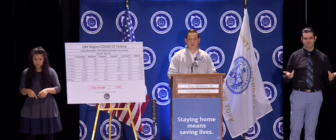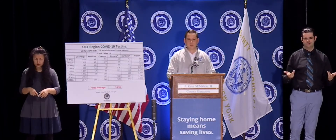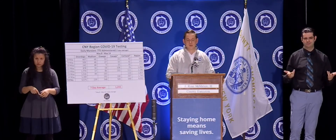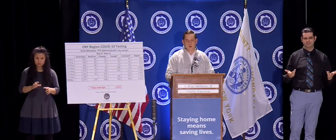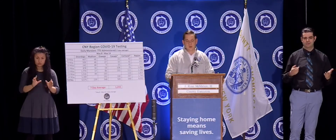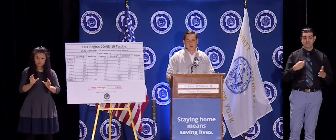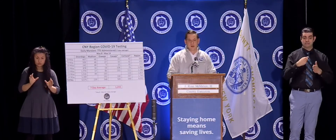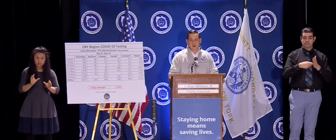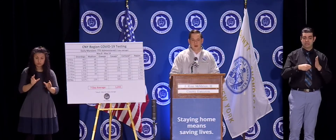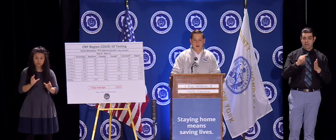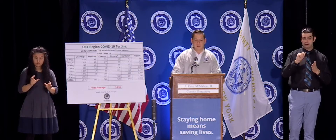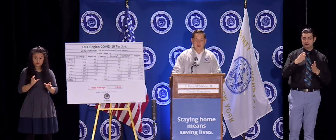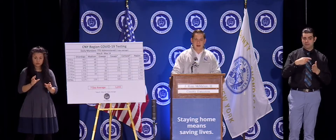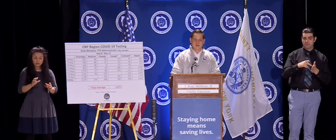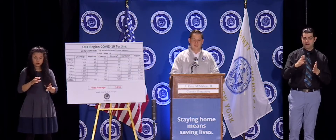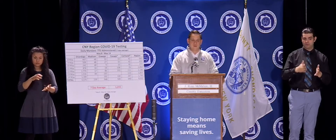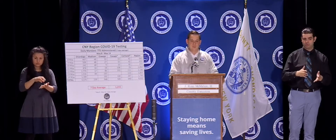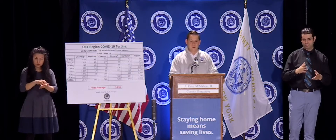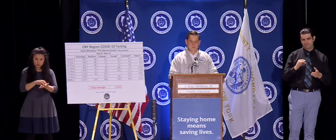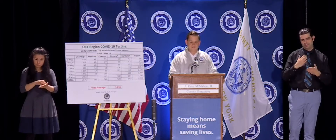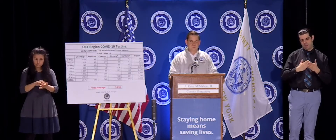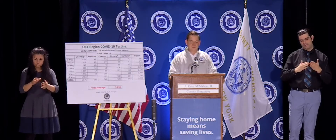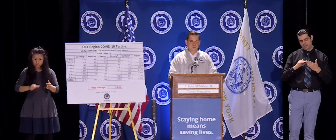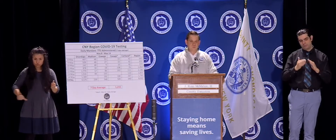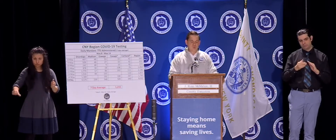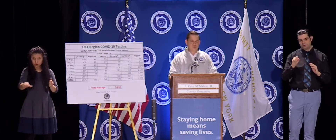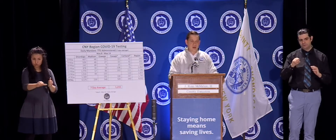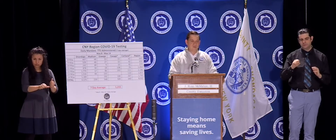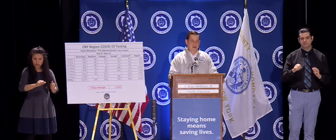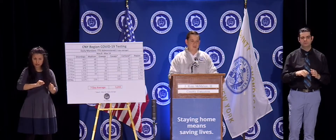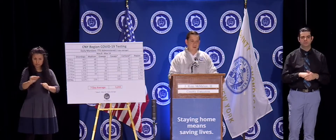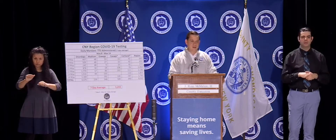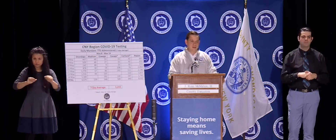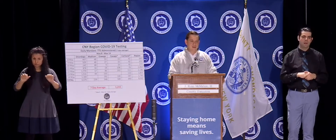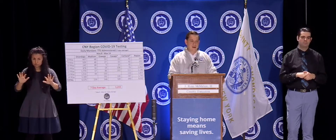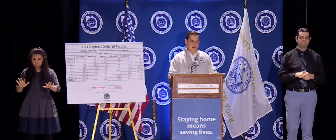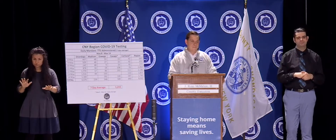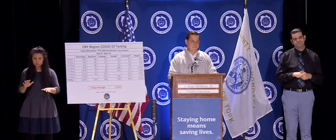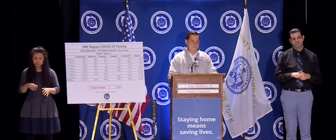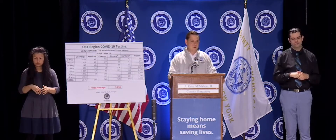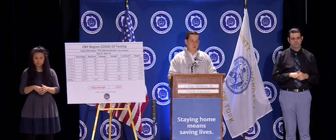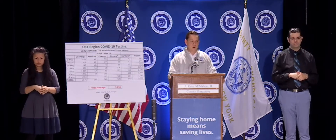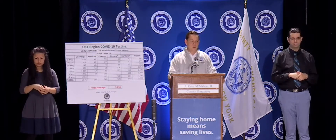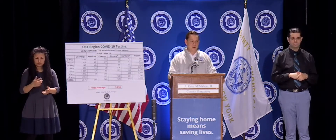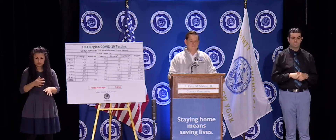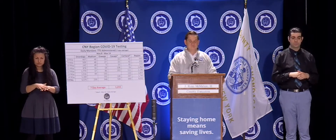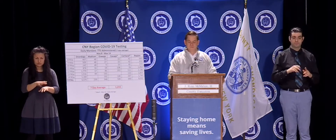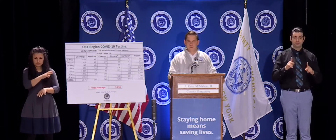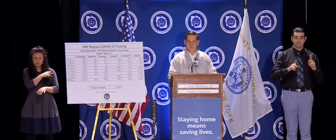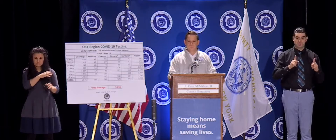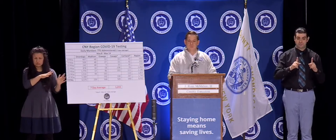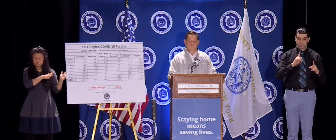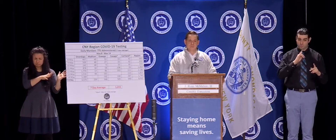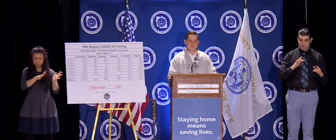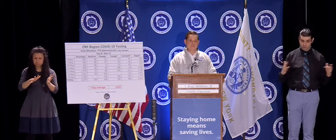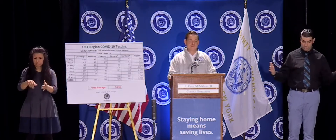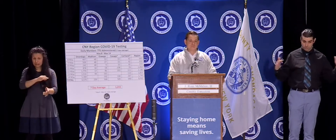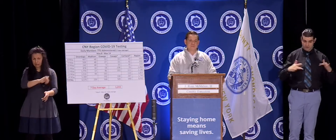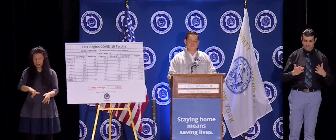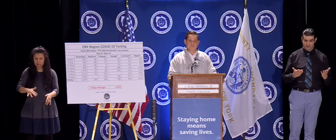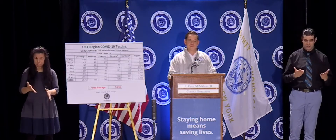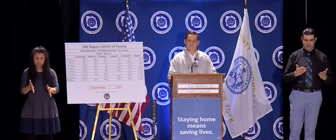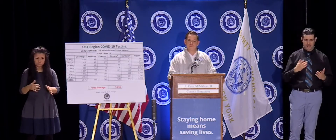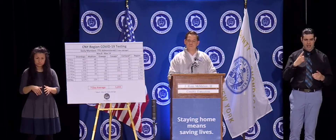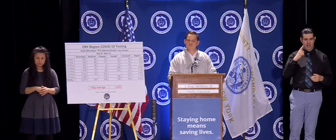of this community. So I think from the travel end of it, I think we're okay.